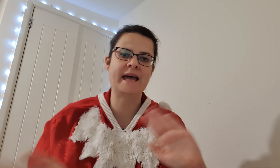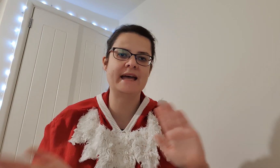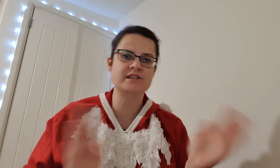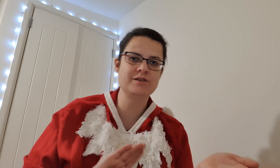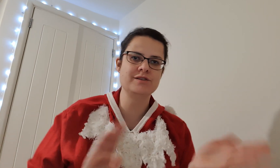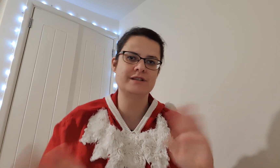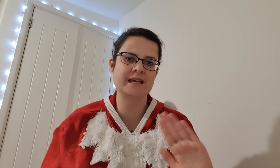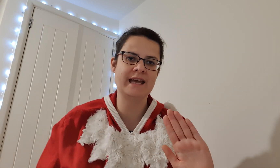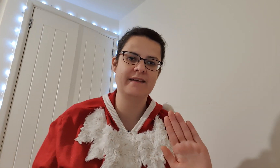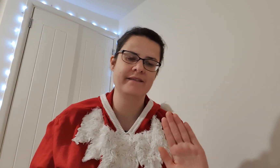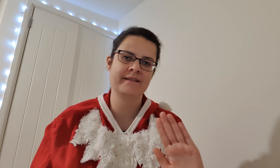shibidabatita,